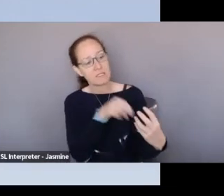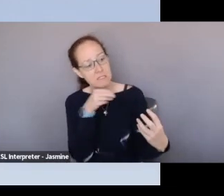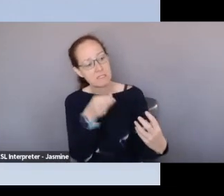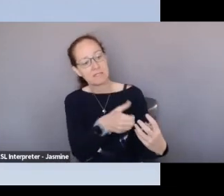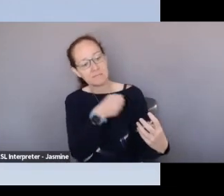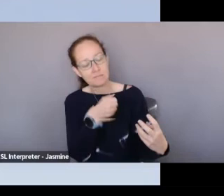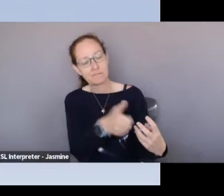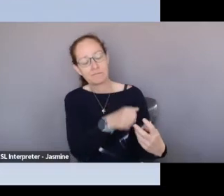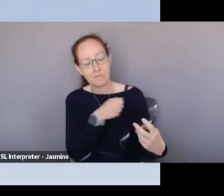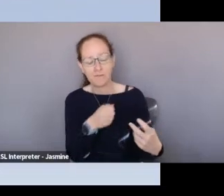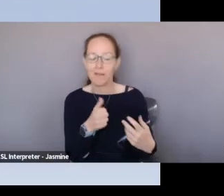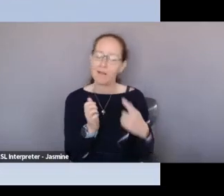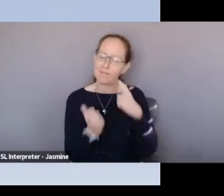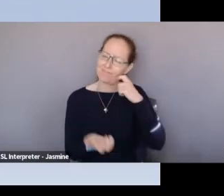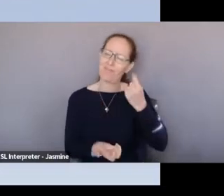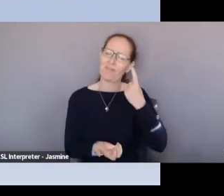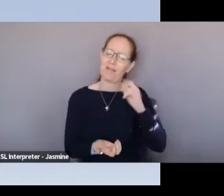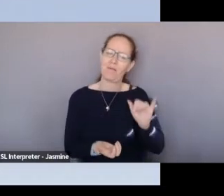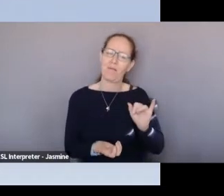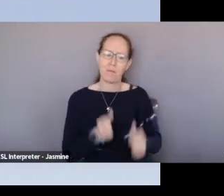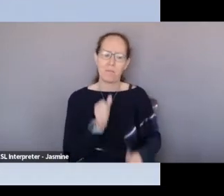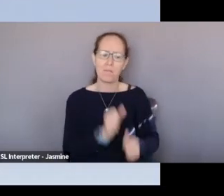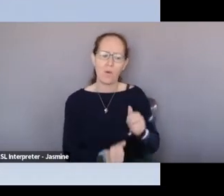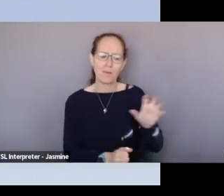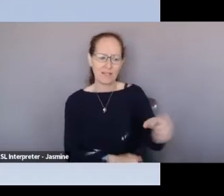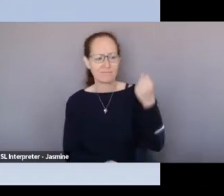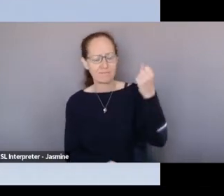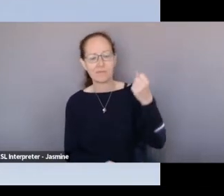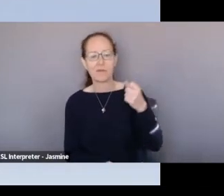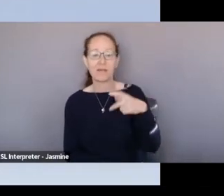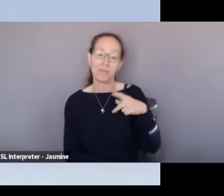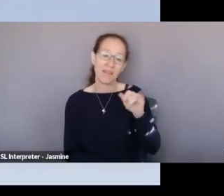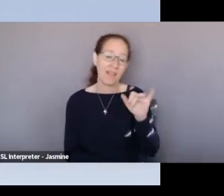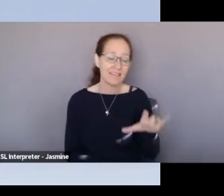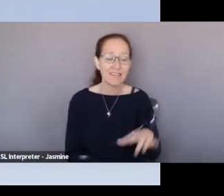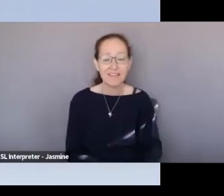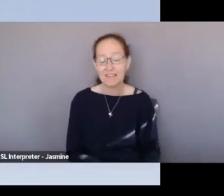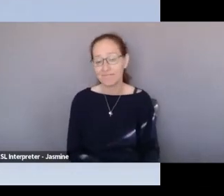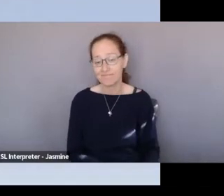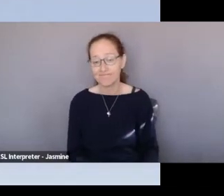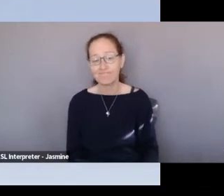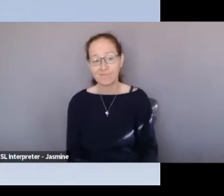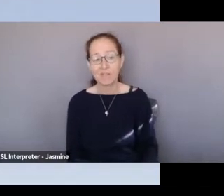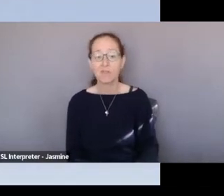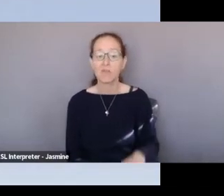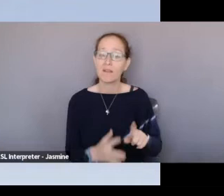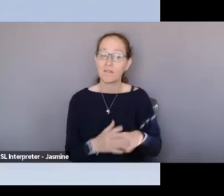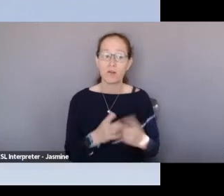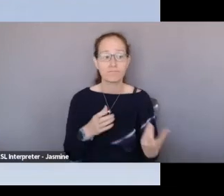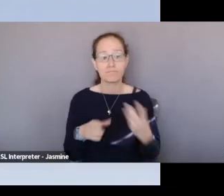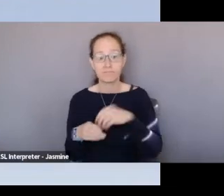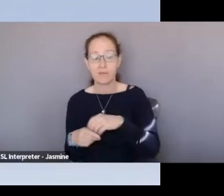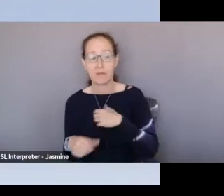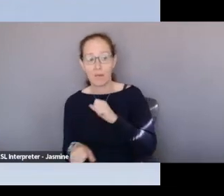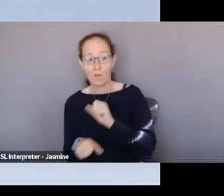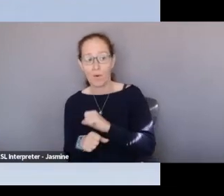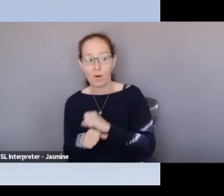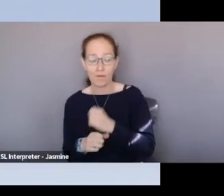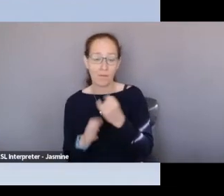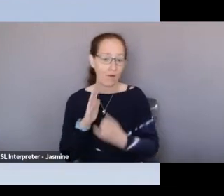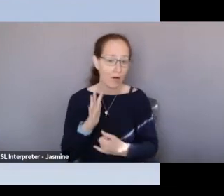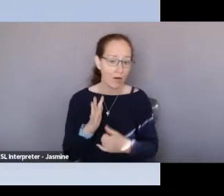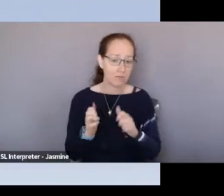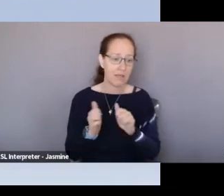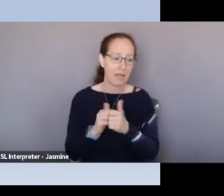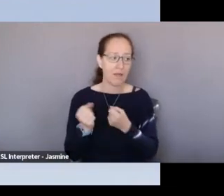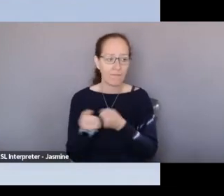and incorporate it into my artistic work. So maybe this will just give you some ideas of how